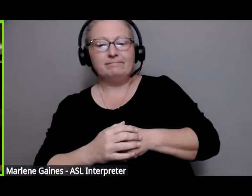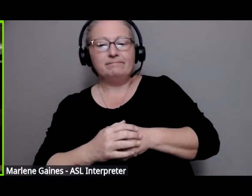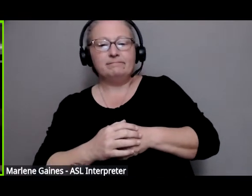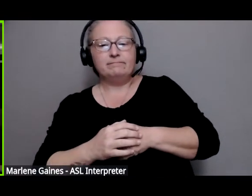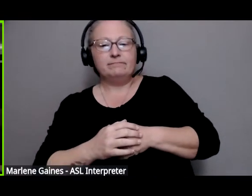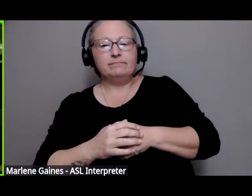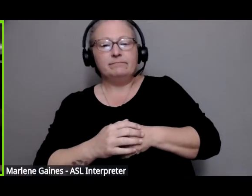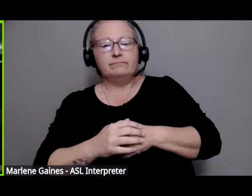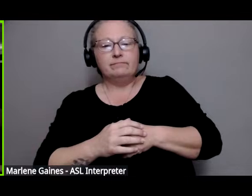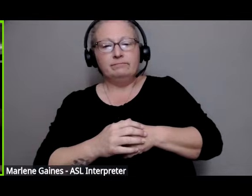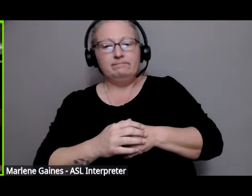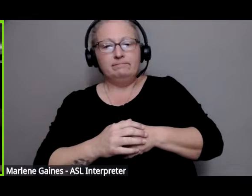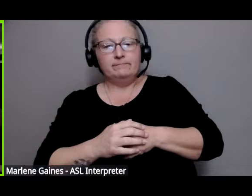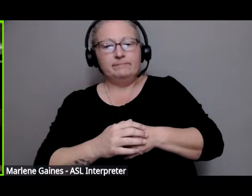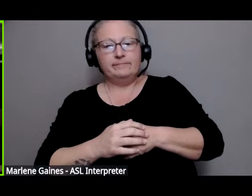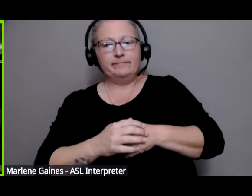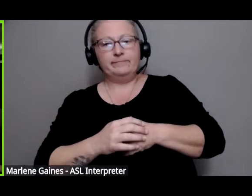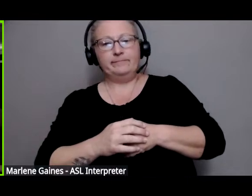The